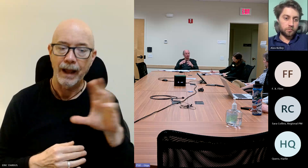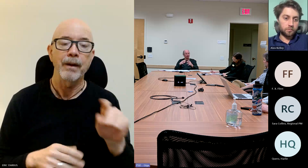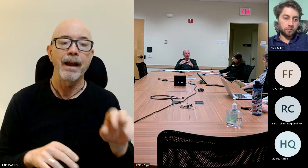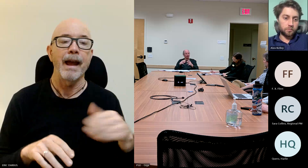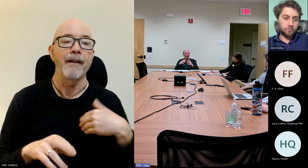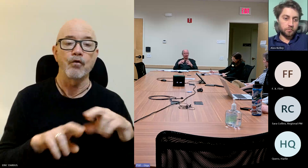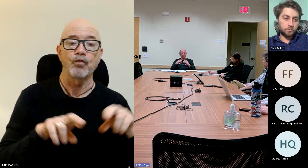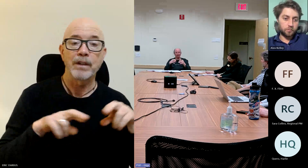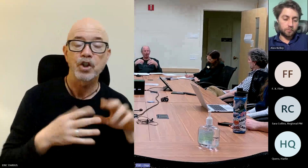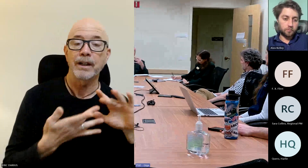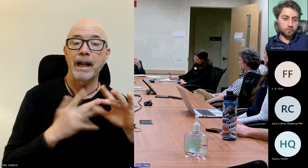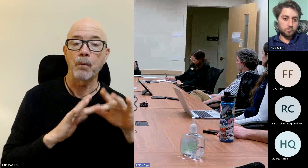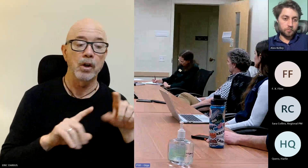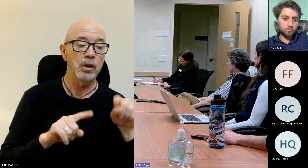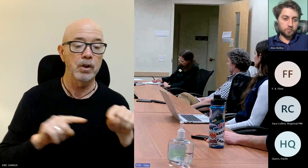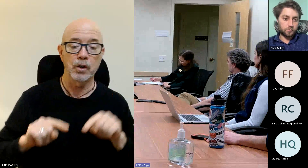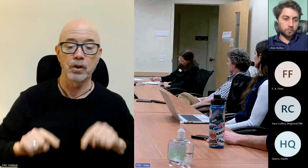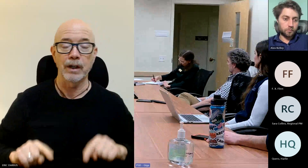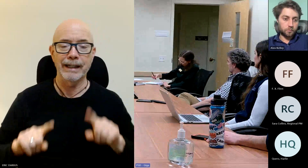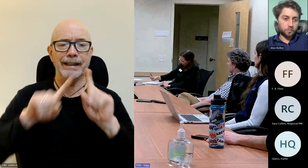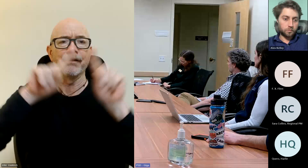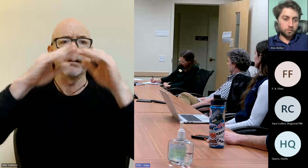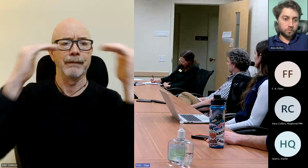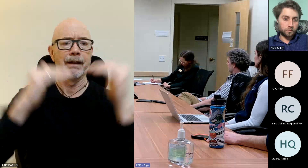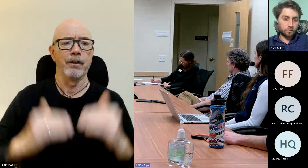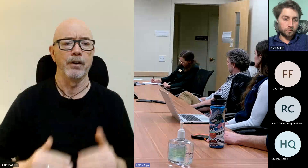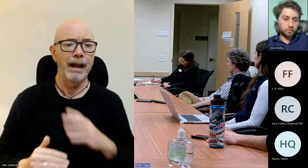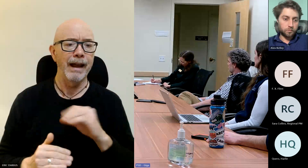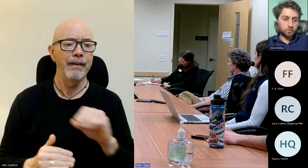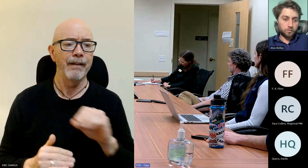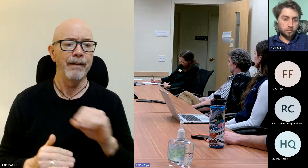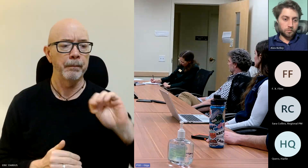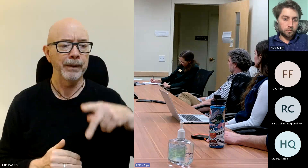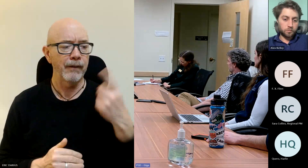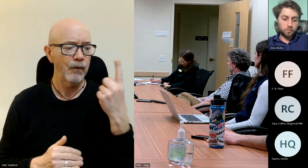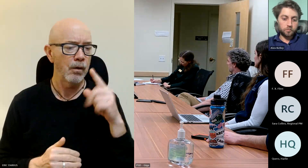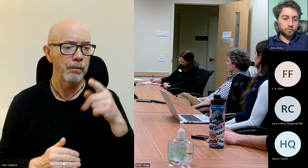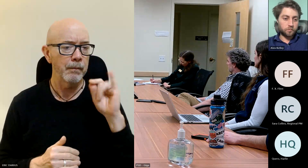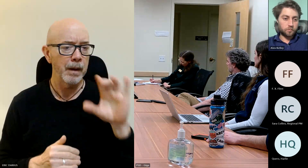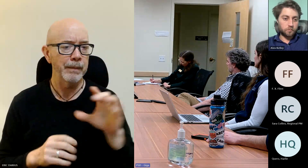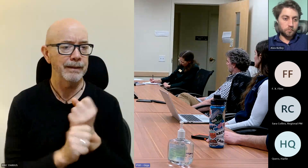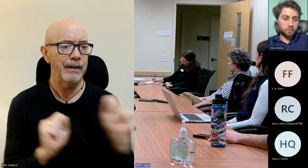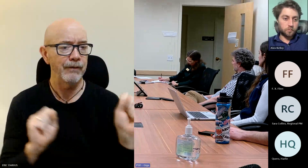networks. And the recent RFPs for the public safety planning